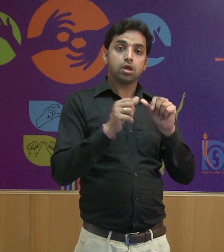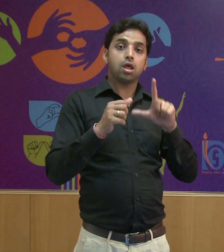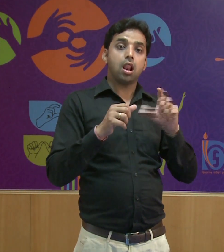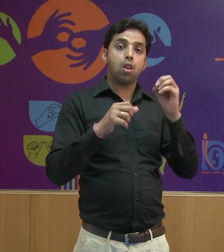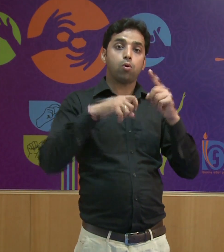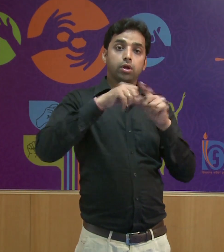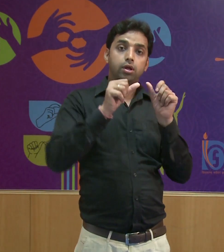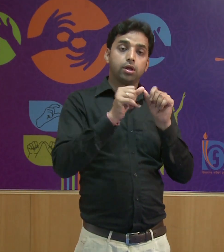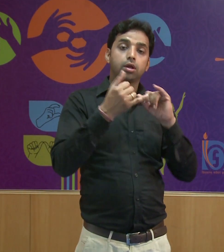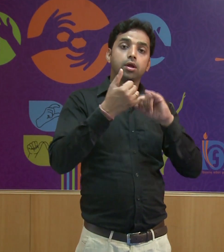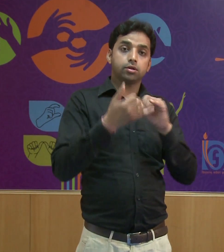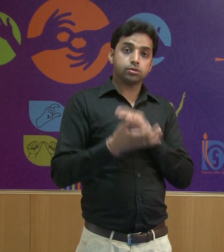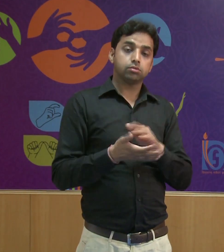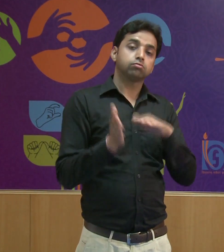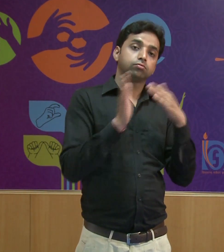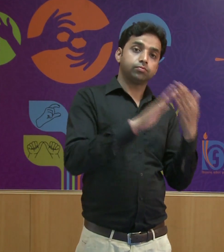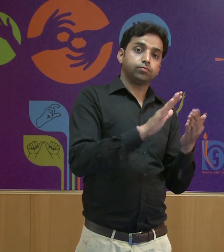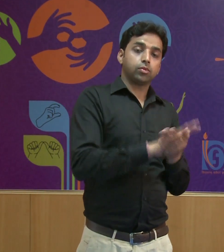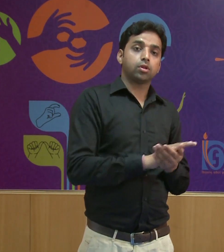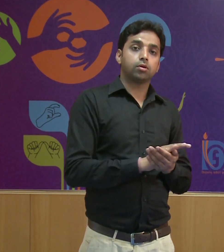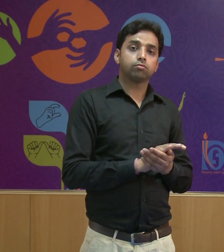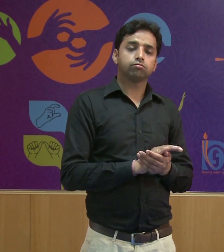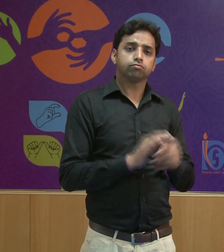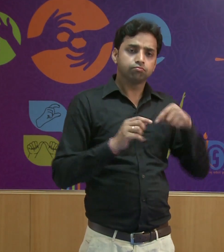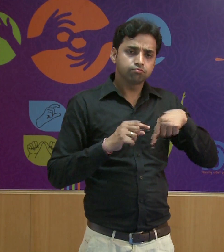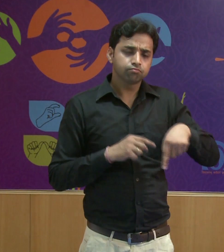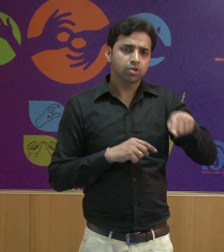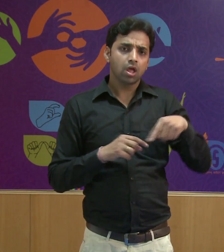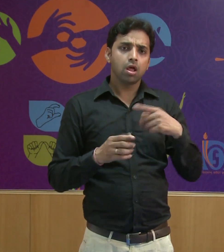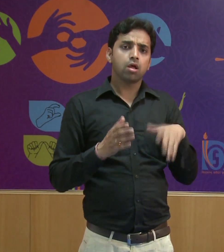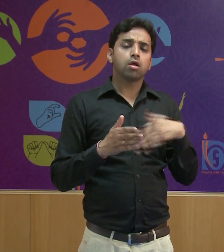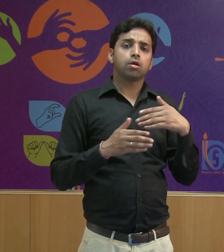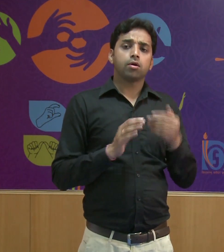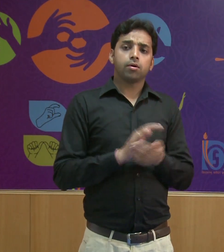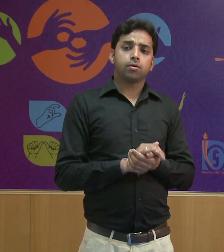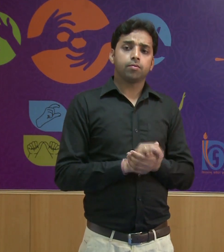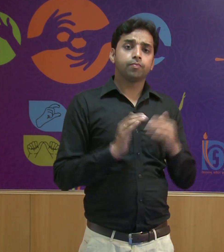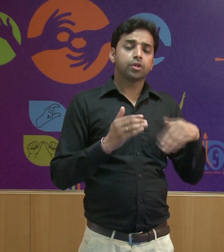are recited at the time of puja in Indonesia.